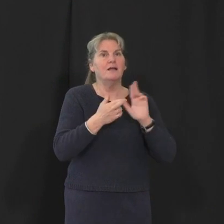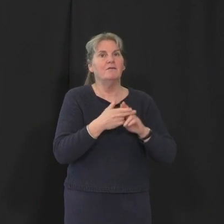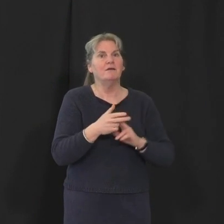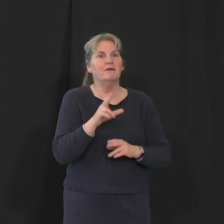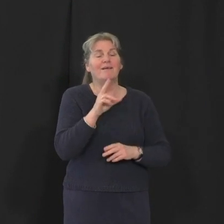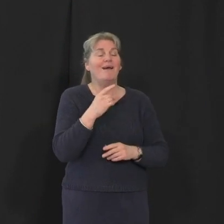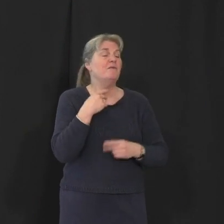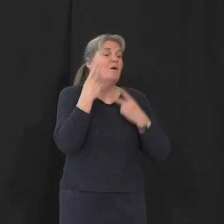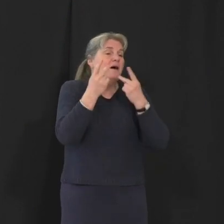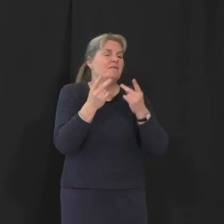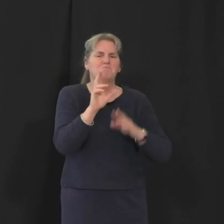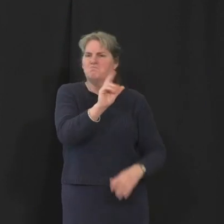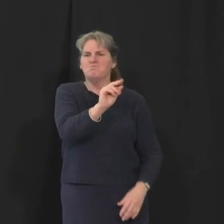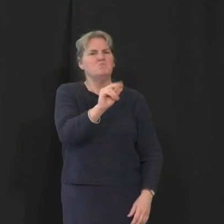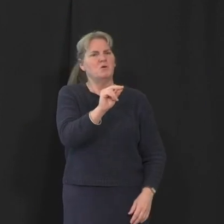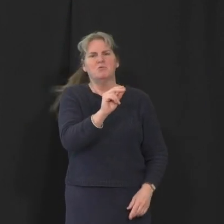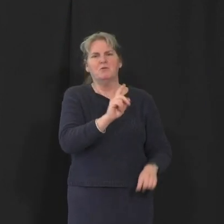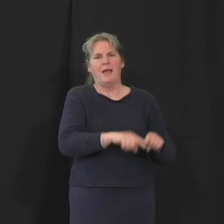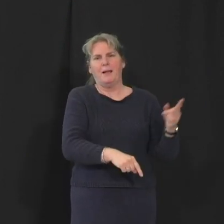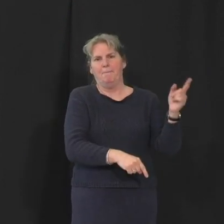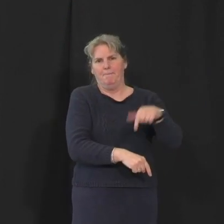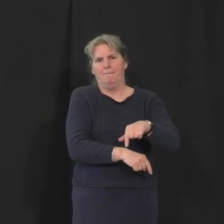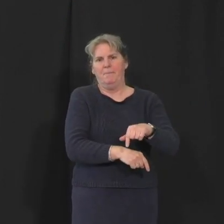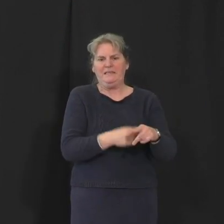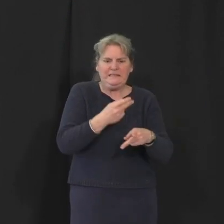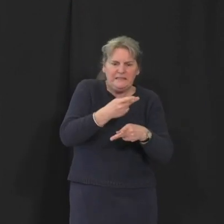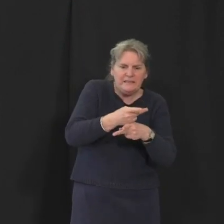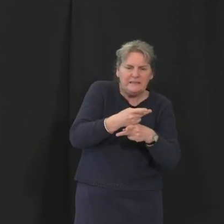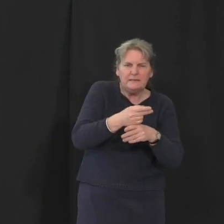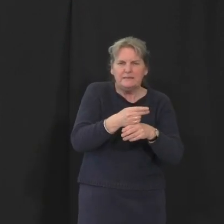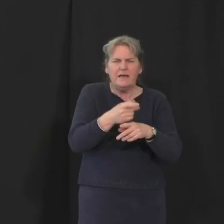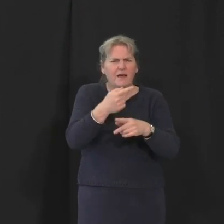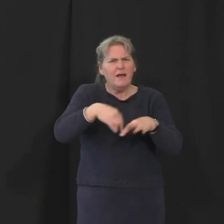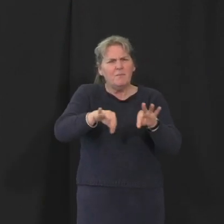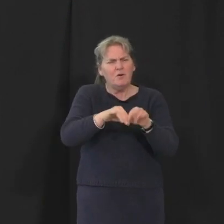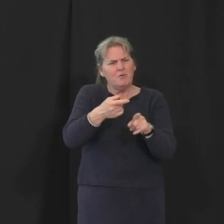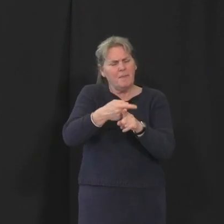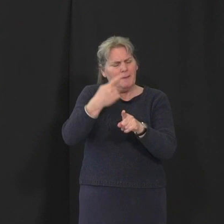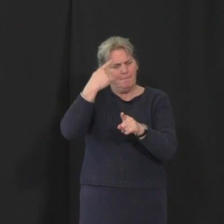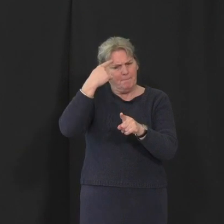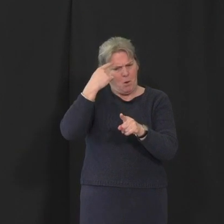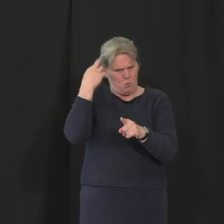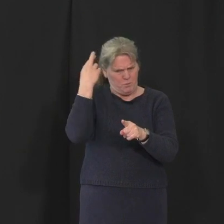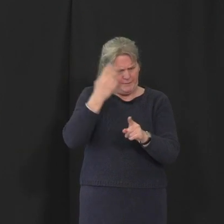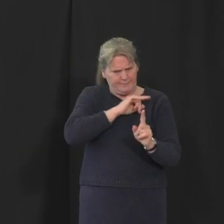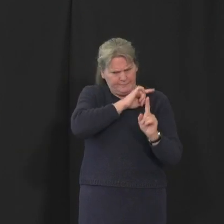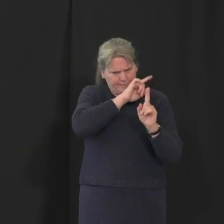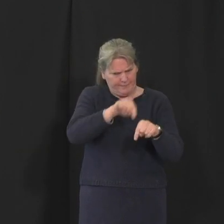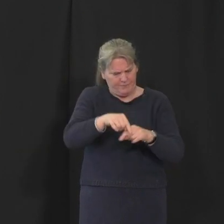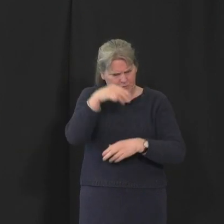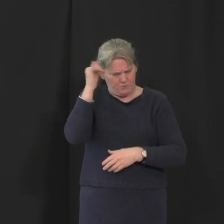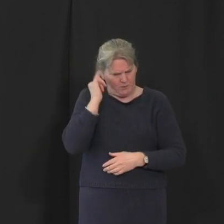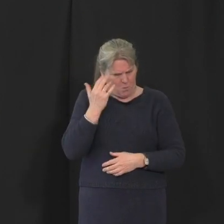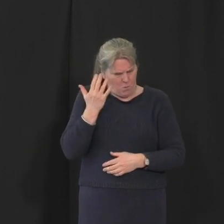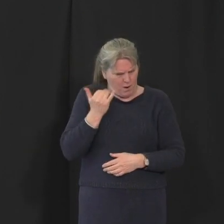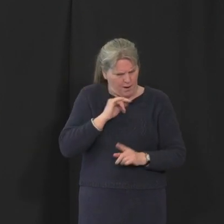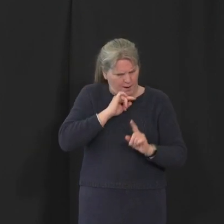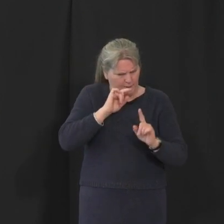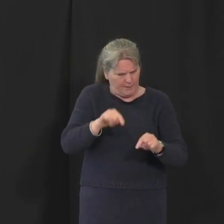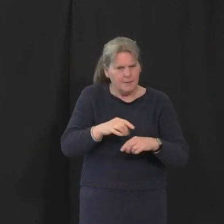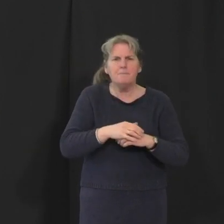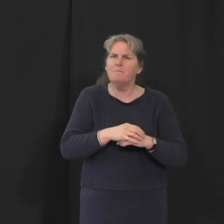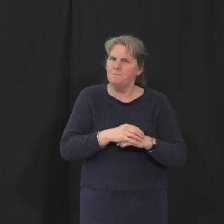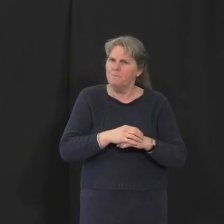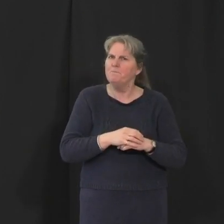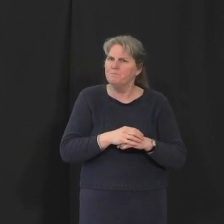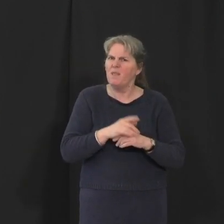no, that's not the reason. So, again, think critically, think about your reasons for being coming up, and